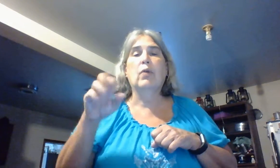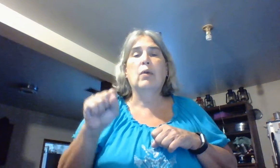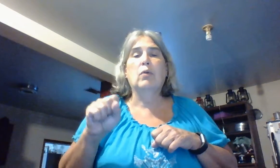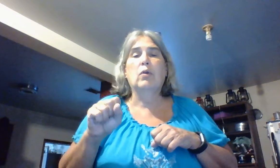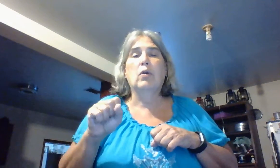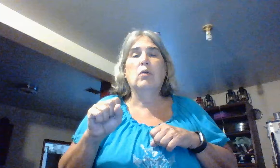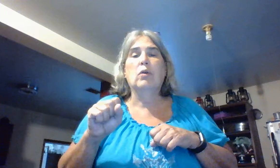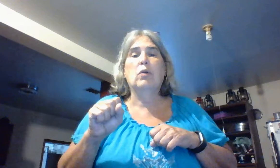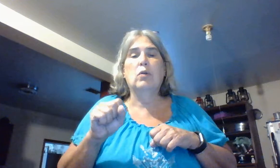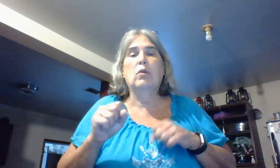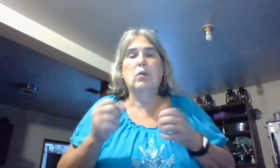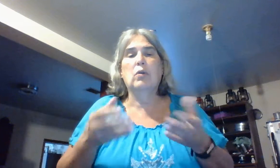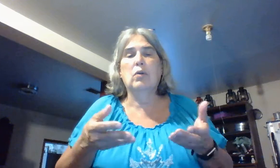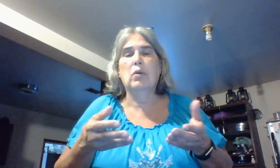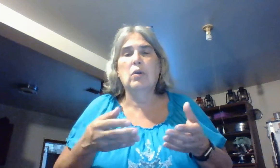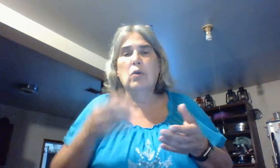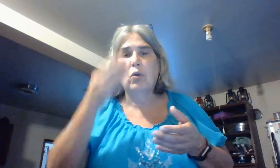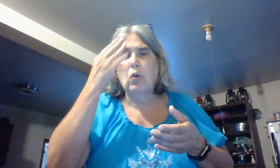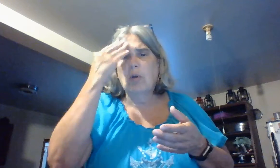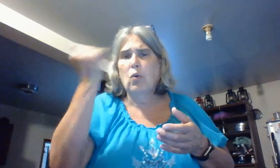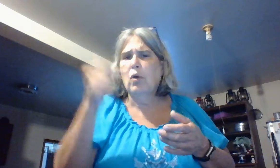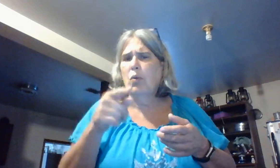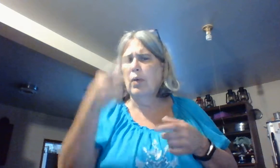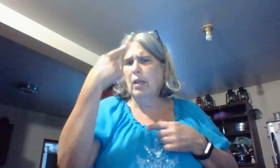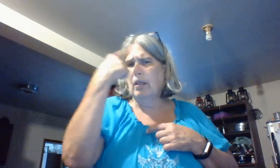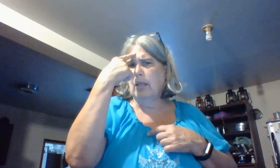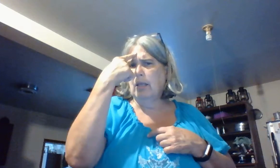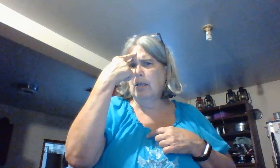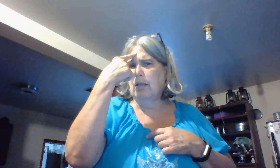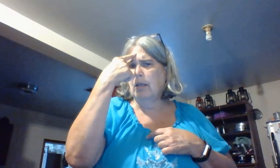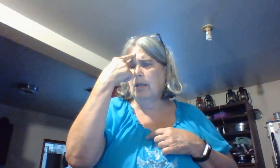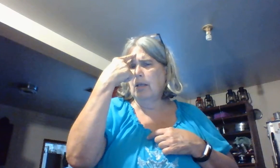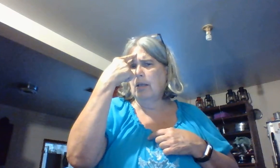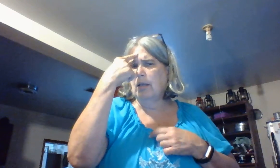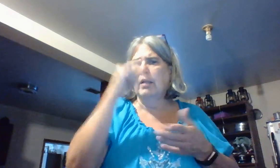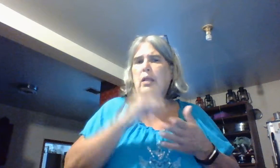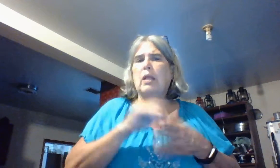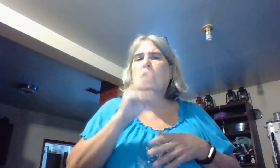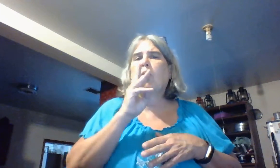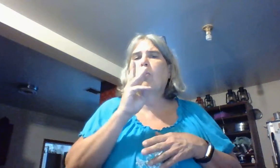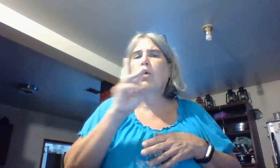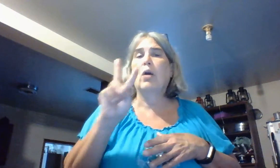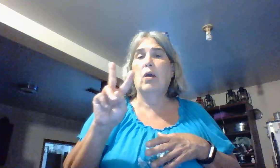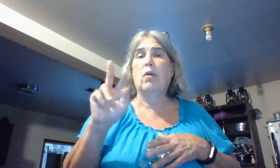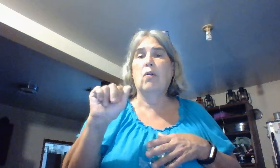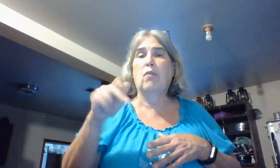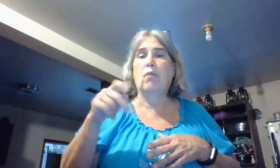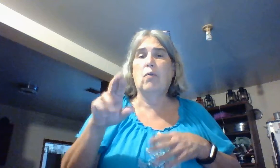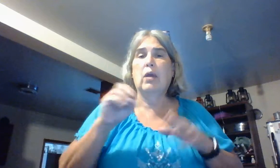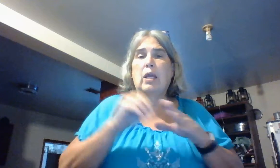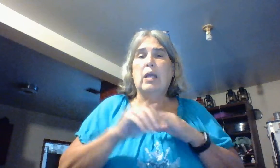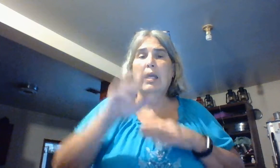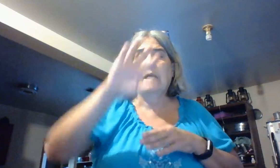into solid. Why do you think that the water vapor in the air is collecting on the outside of the Pepsi?